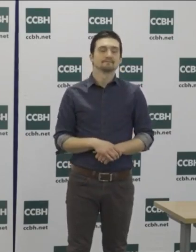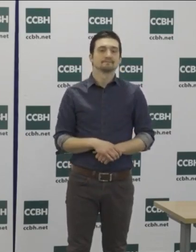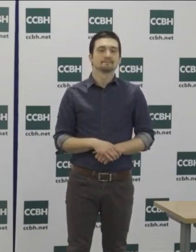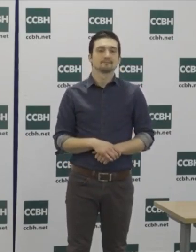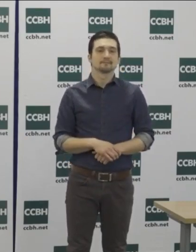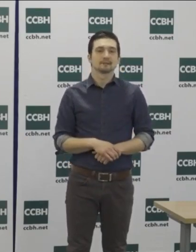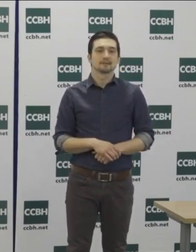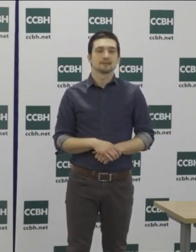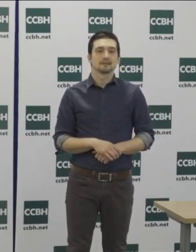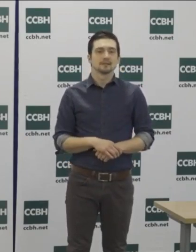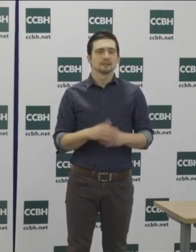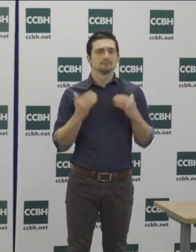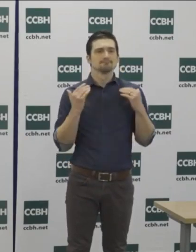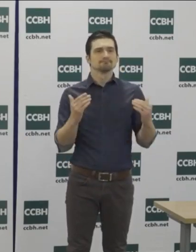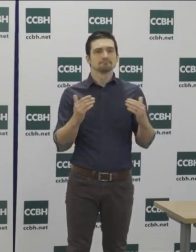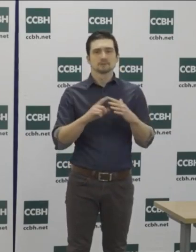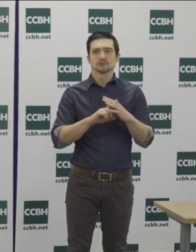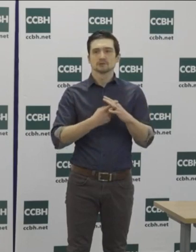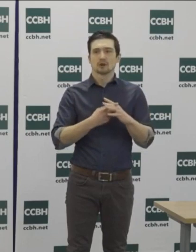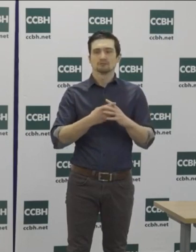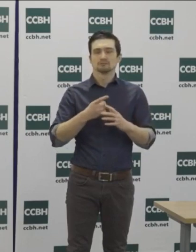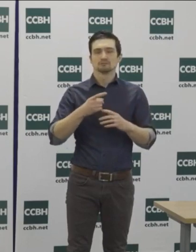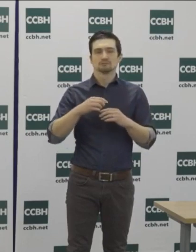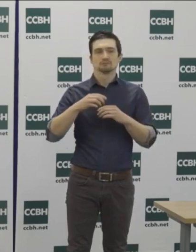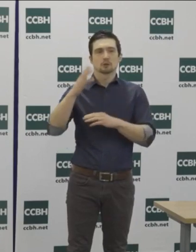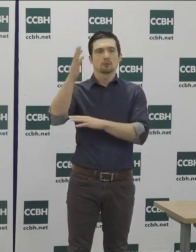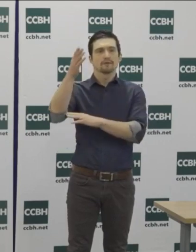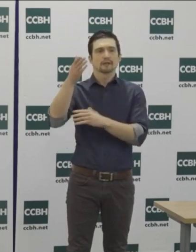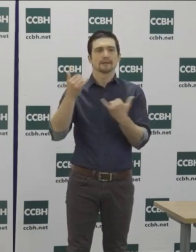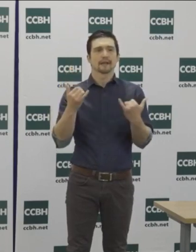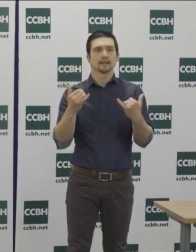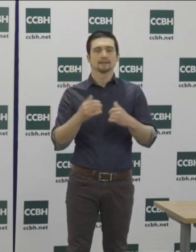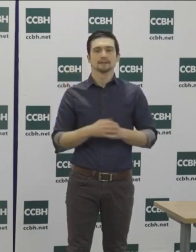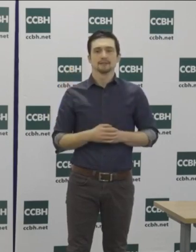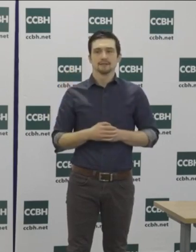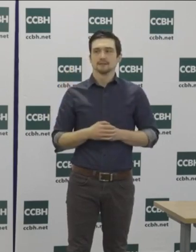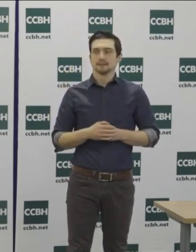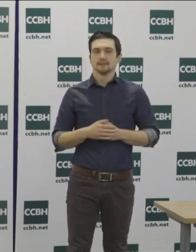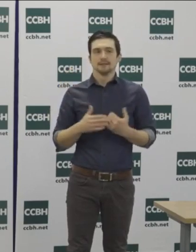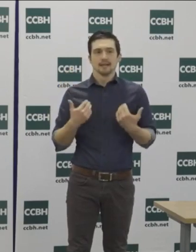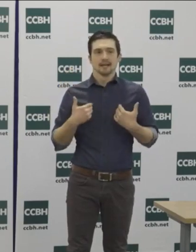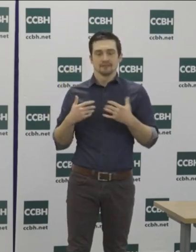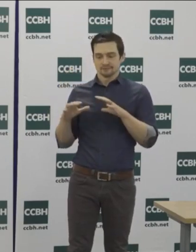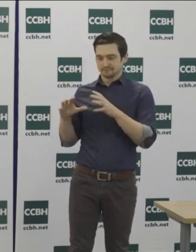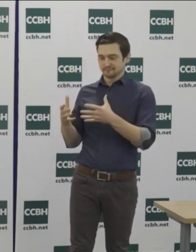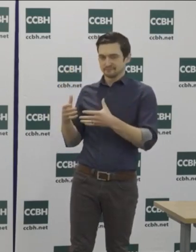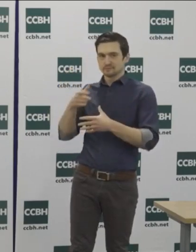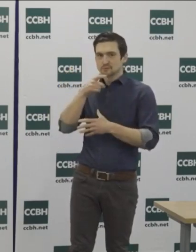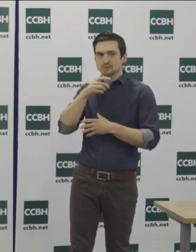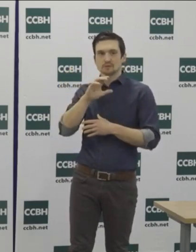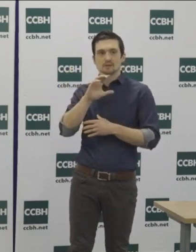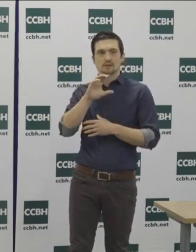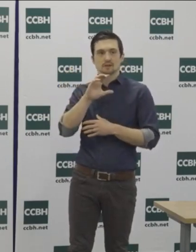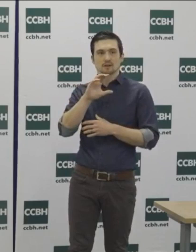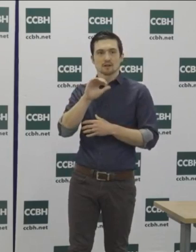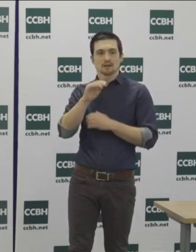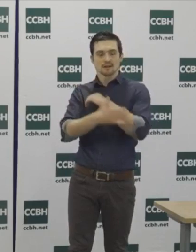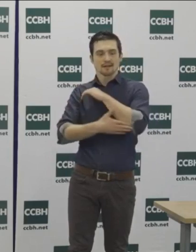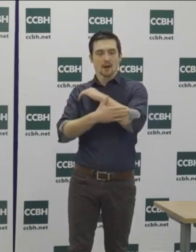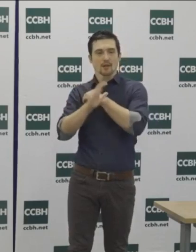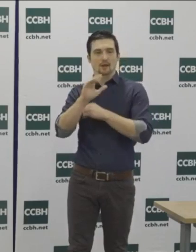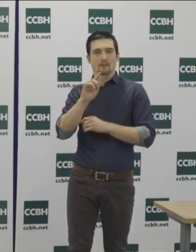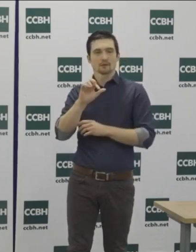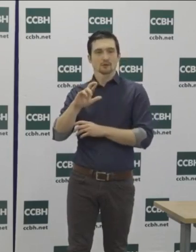As we begin our briefing today, I'm joined, as usual, by County Executive Armin Budish, who joins us